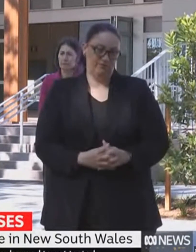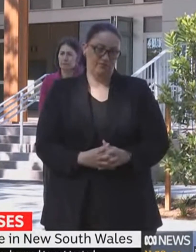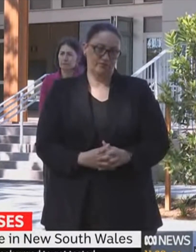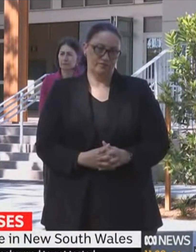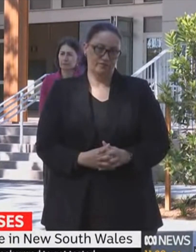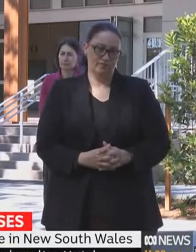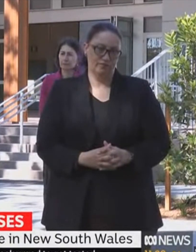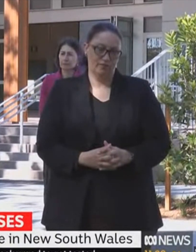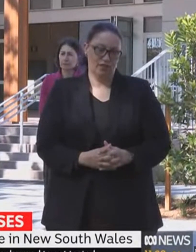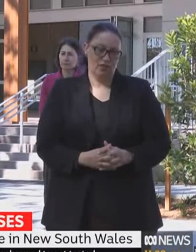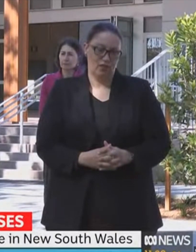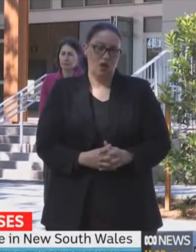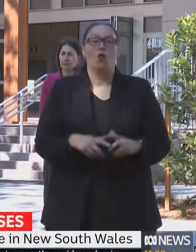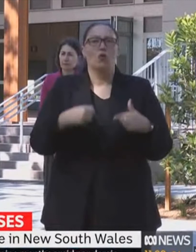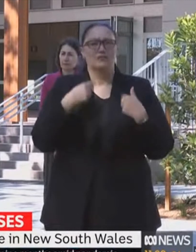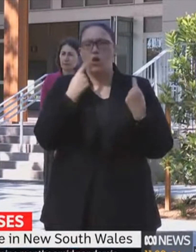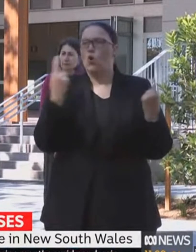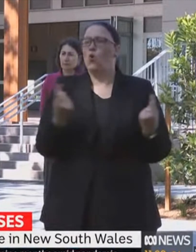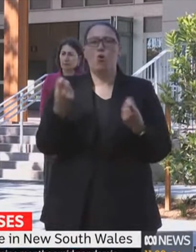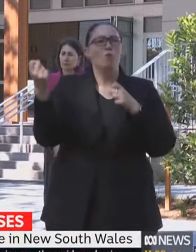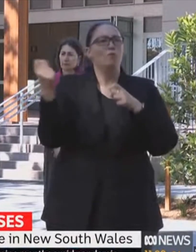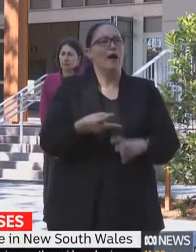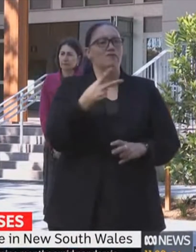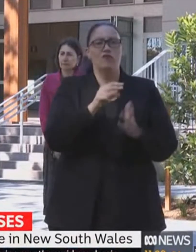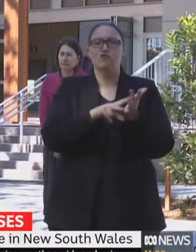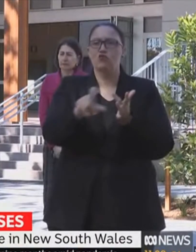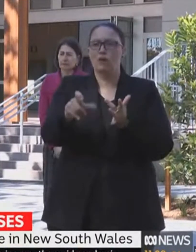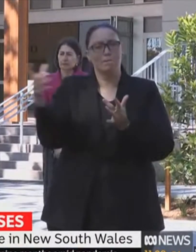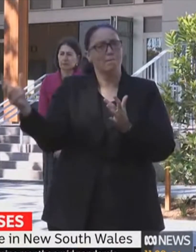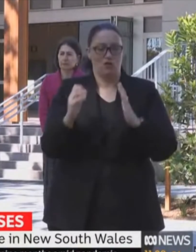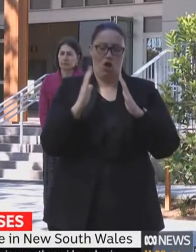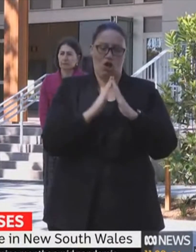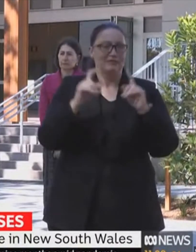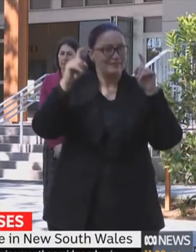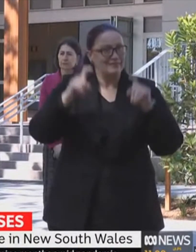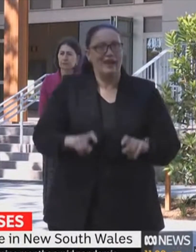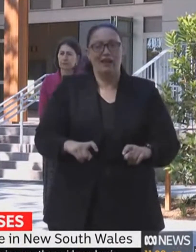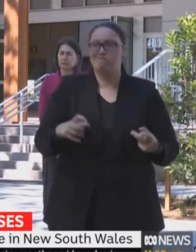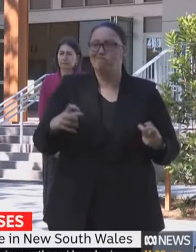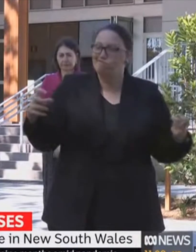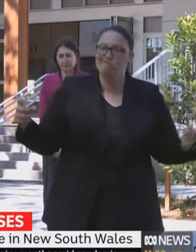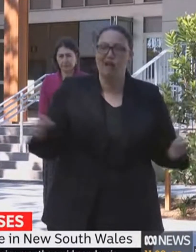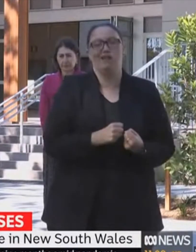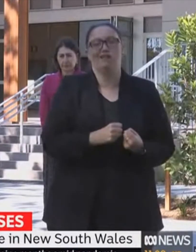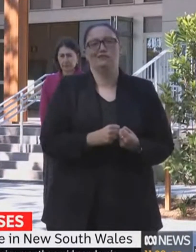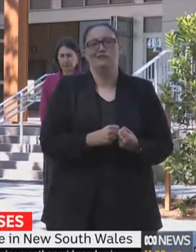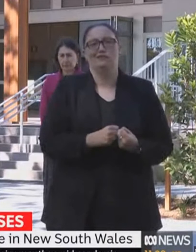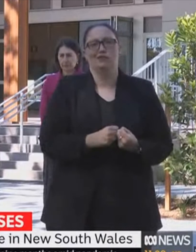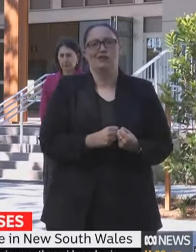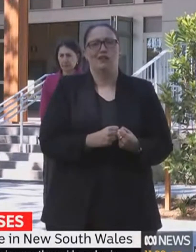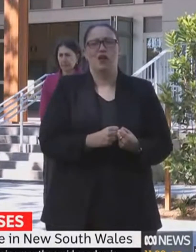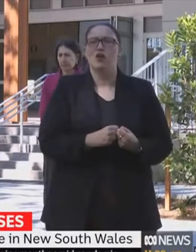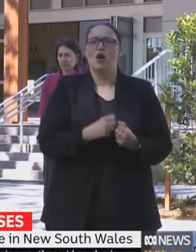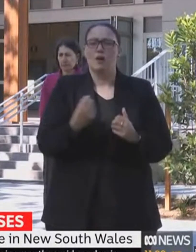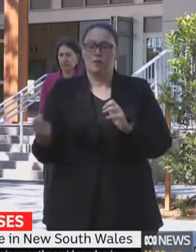of the isolation guidance for people returning back from Victoria. It is essential that people isolate